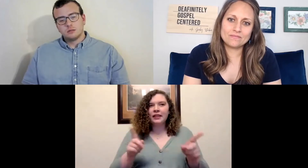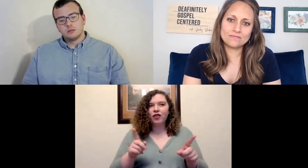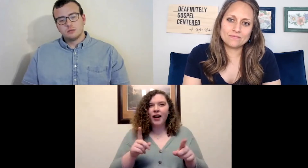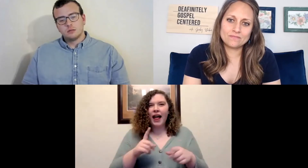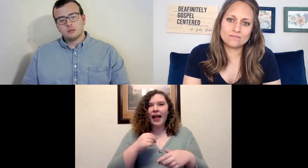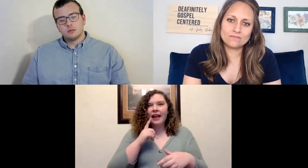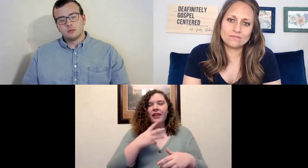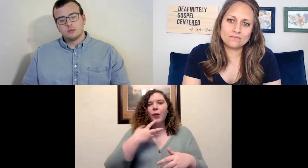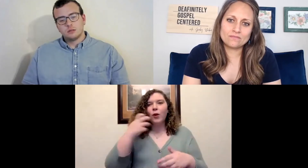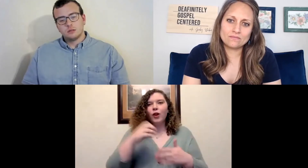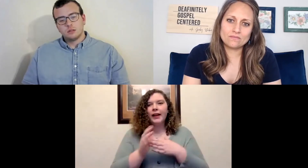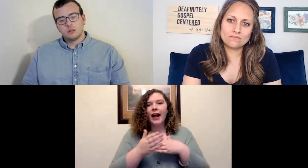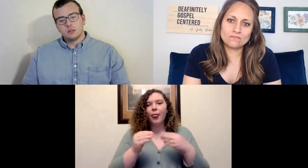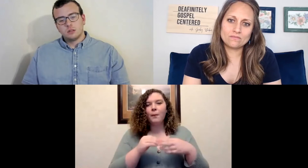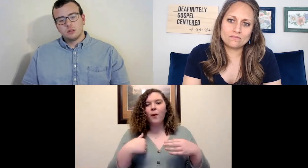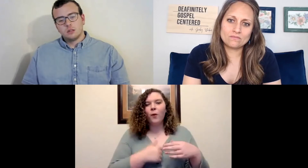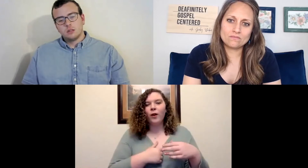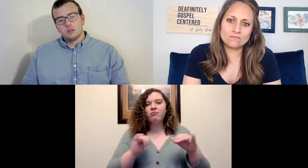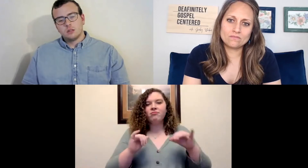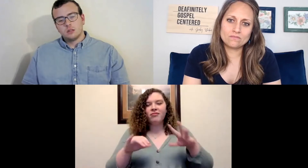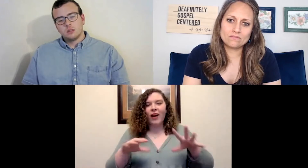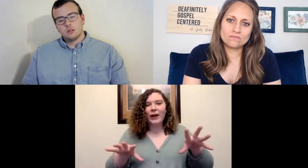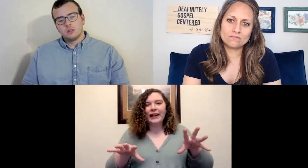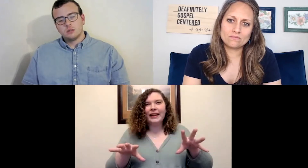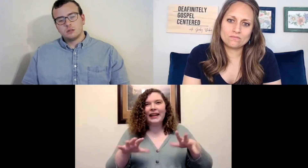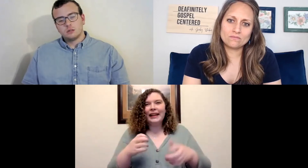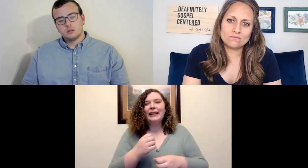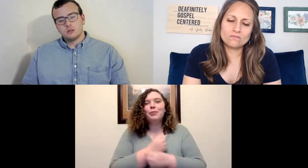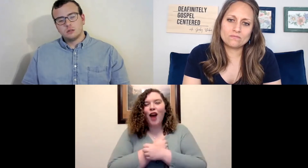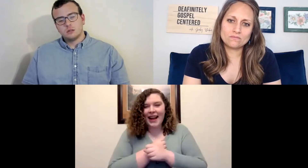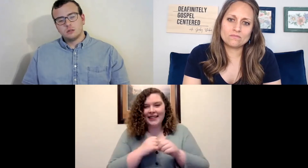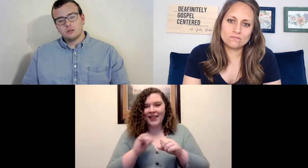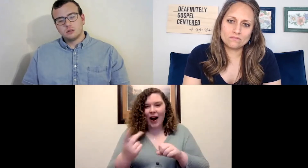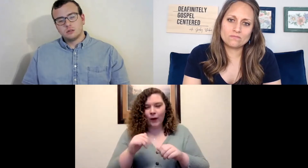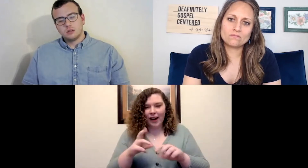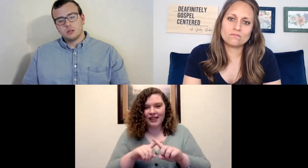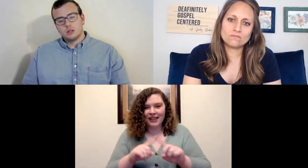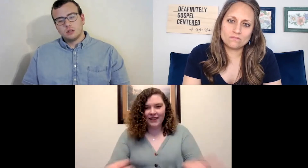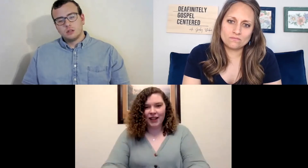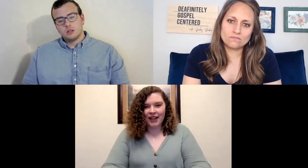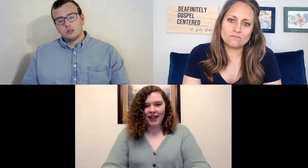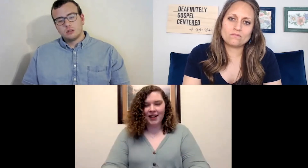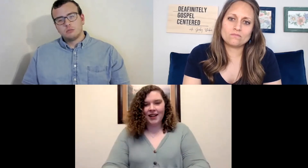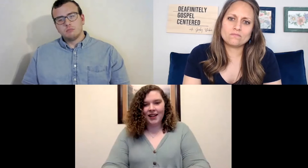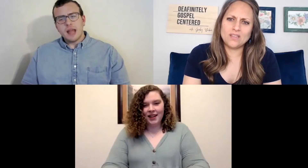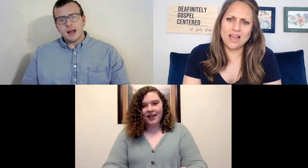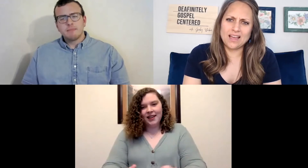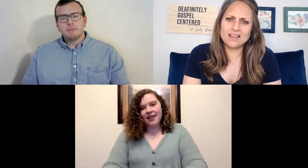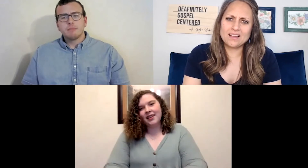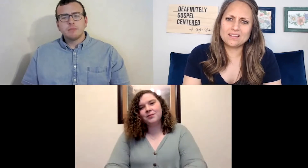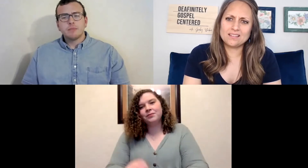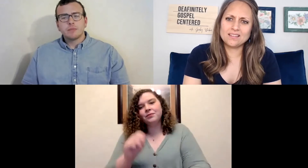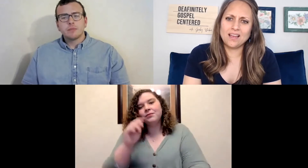similar there. So we are different, but I think the older that we become, the more that we are able to accept and even embrace